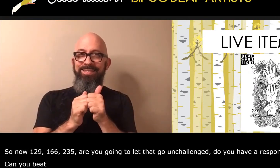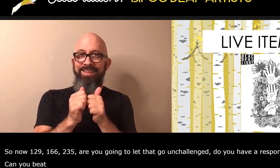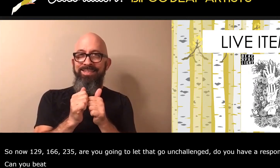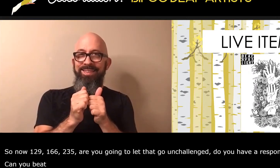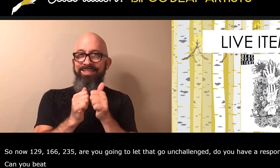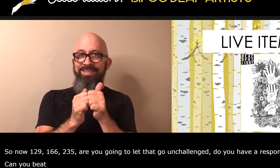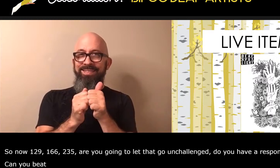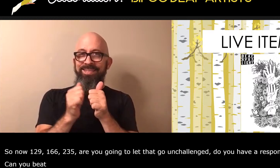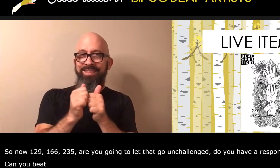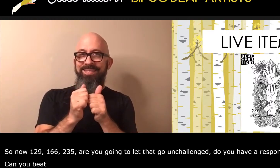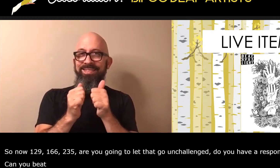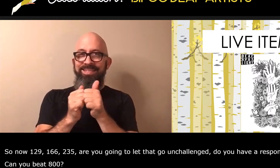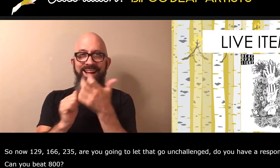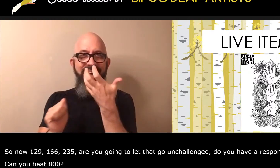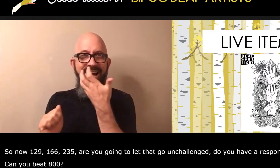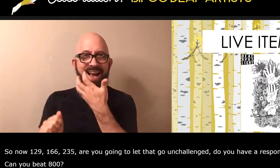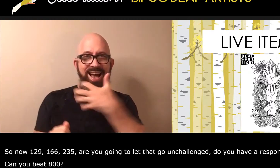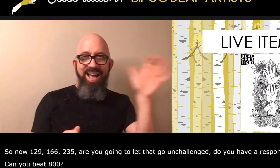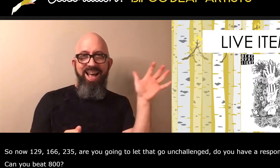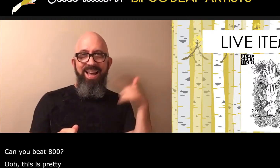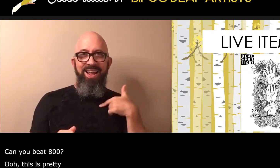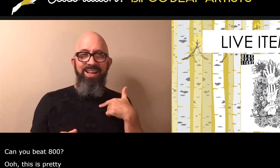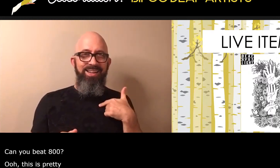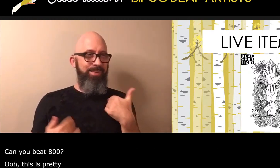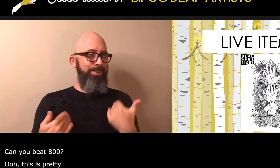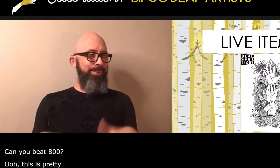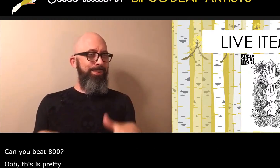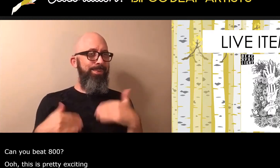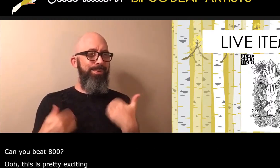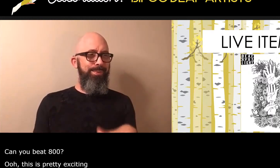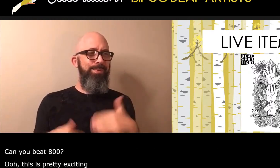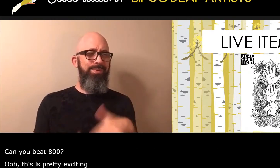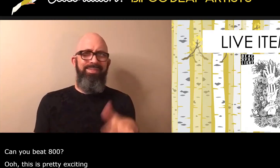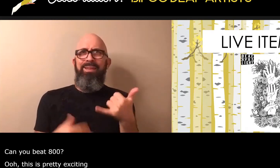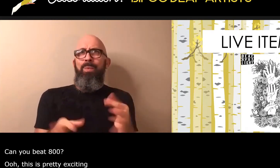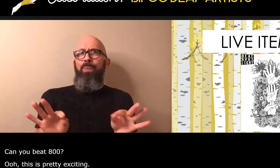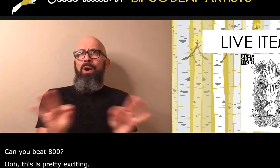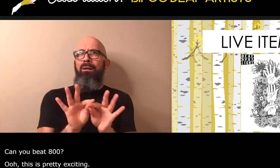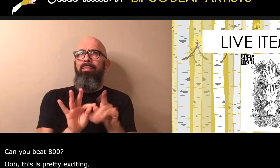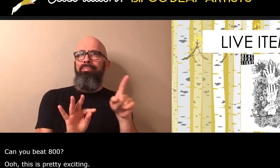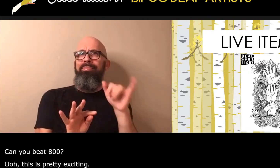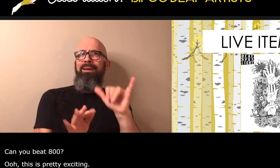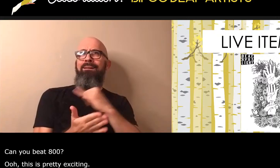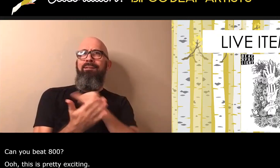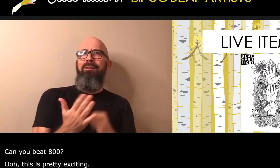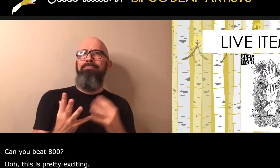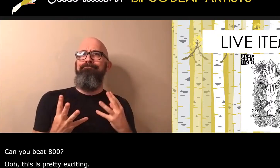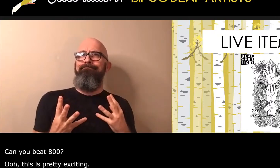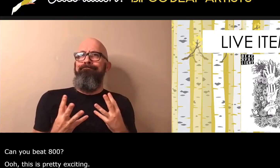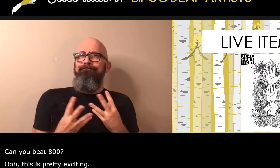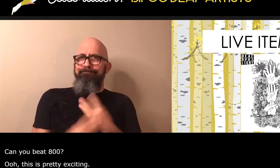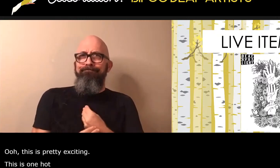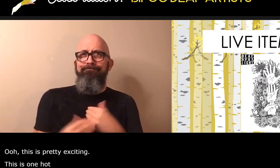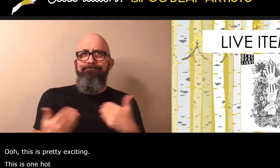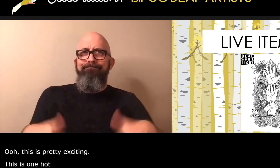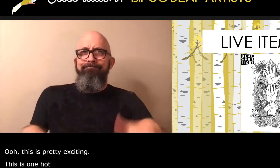Ooh, this is pretty exciting. This is one hot live auction.